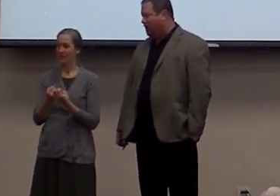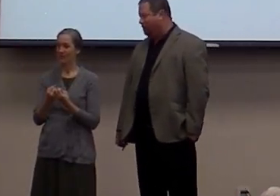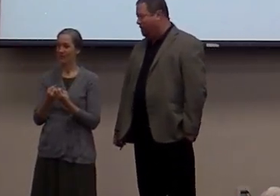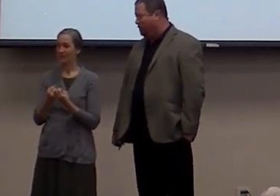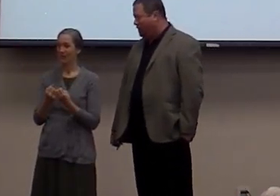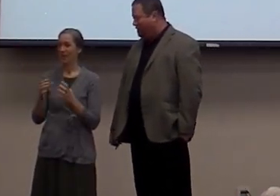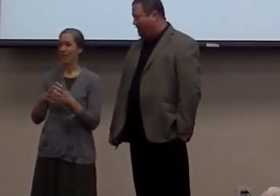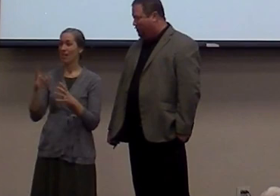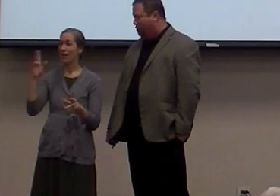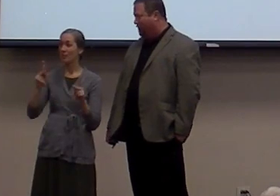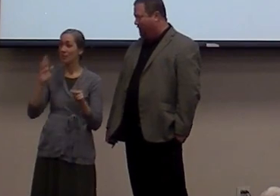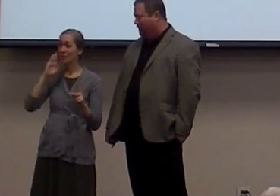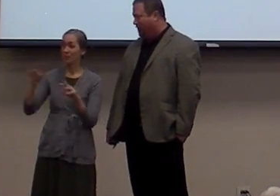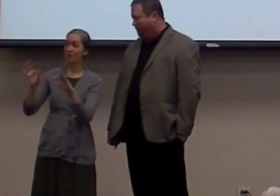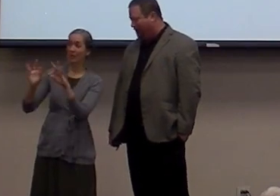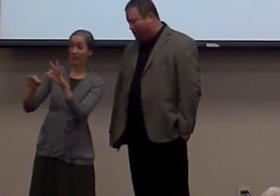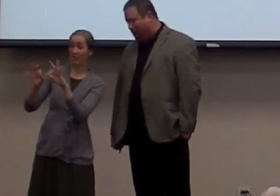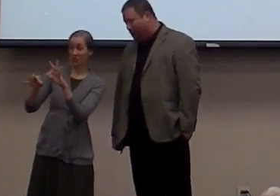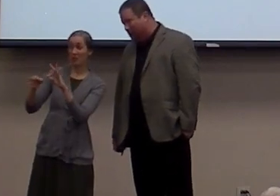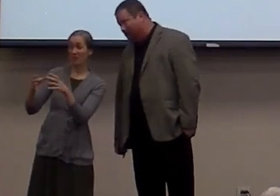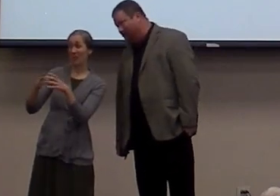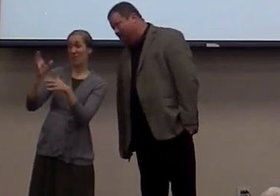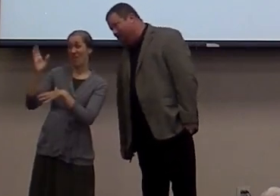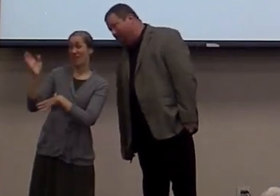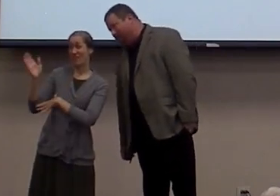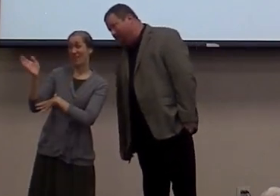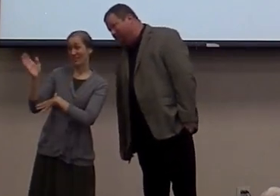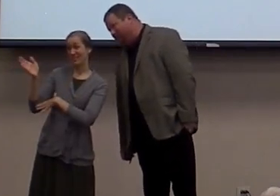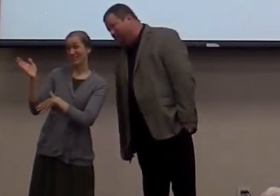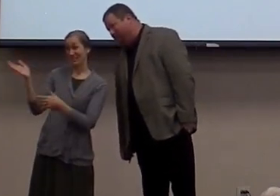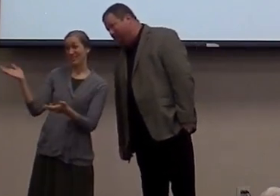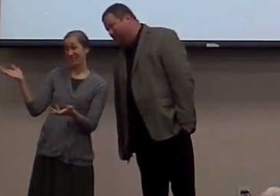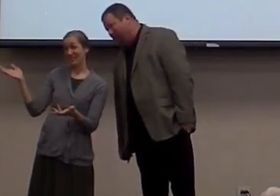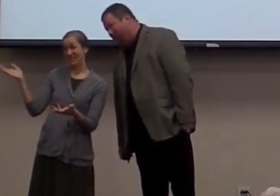A lot of people are going to be interpreting a lot of lessons.